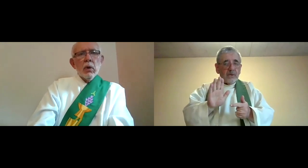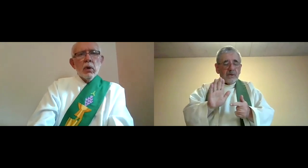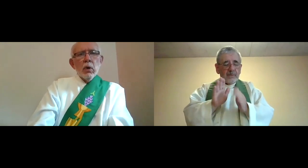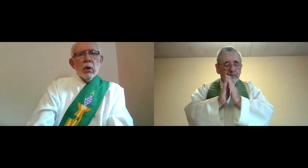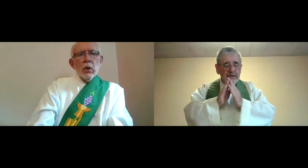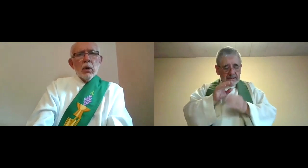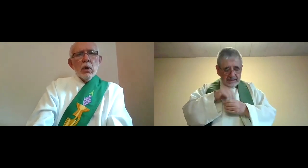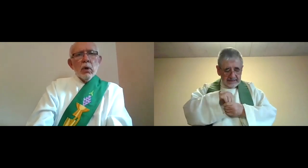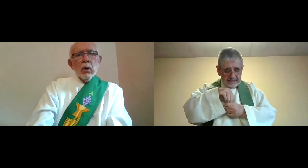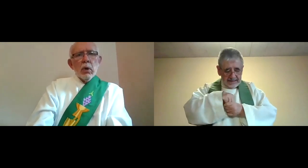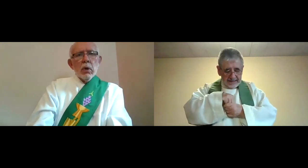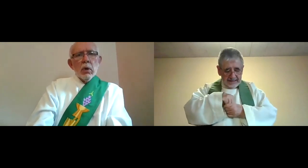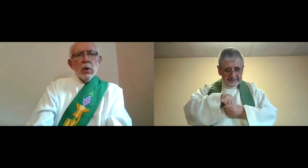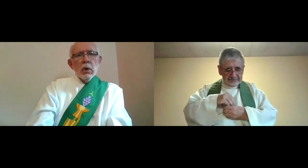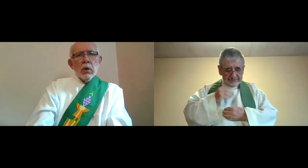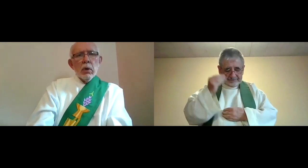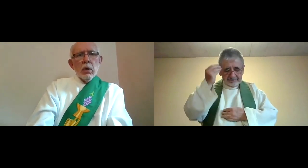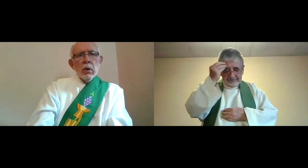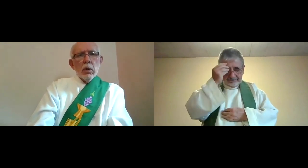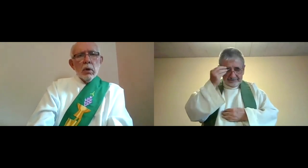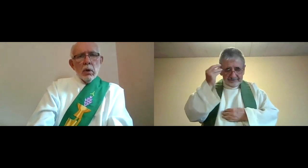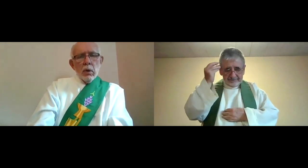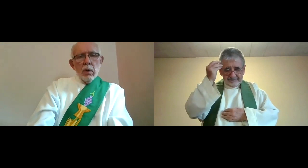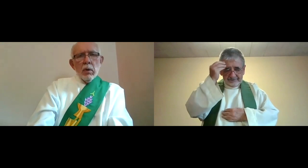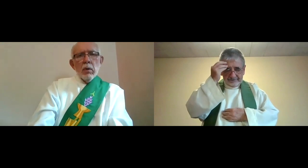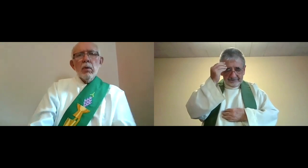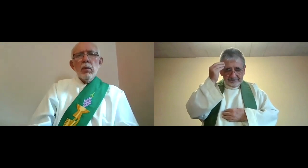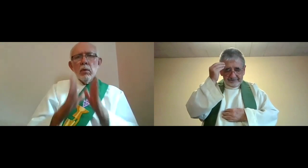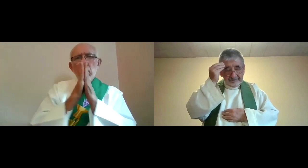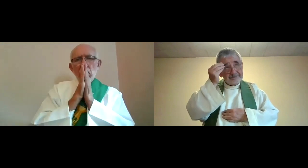For all the prayers that we hold in silence in our hearts,